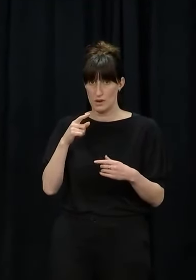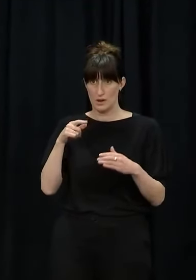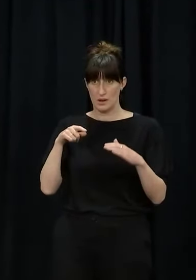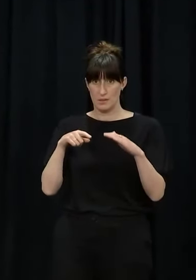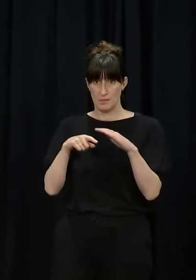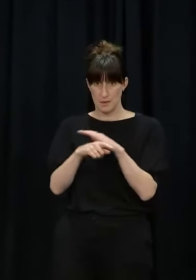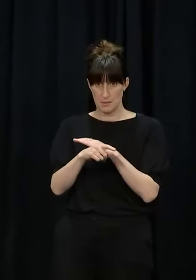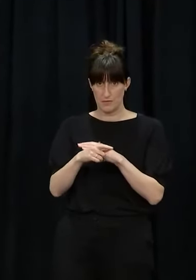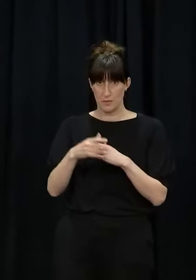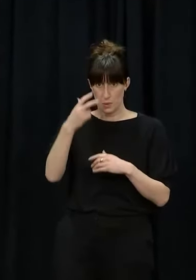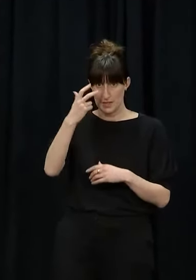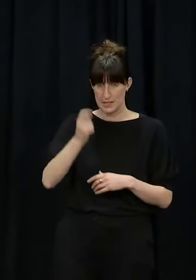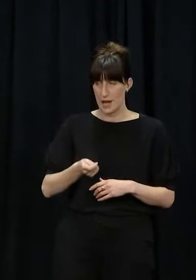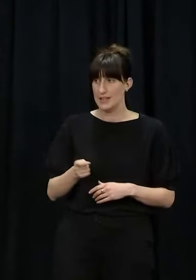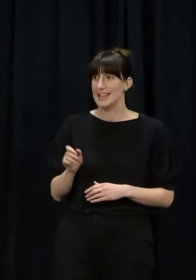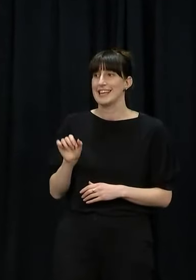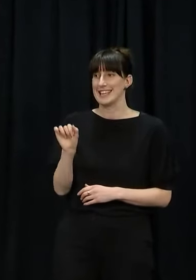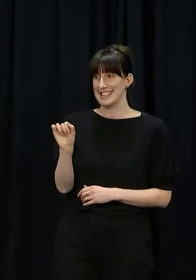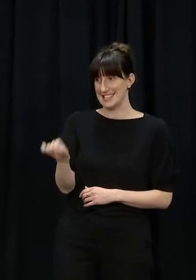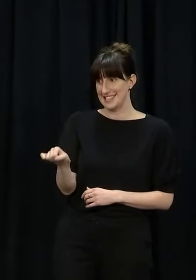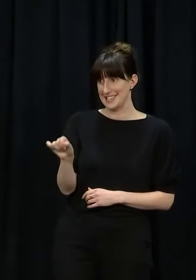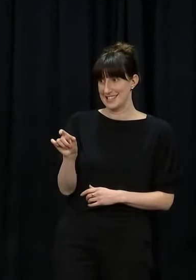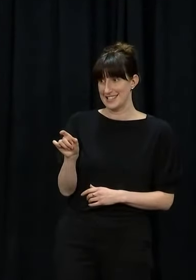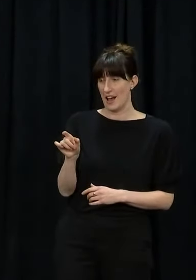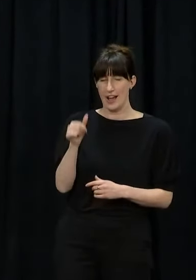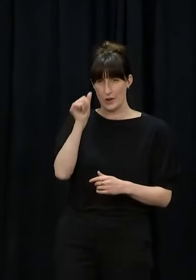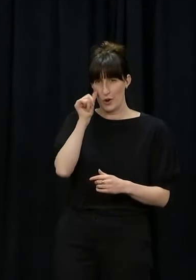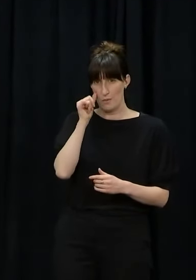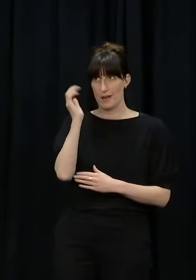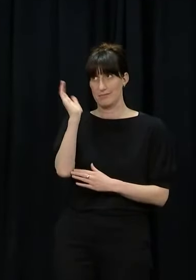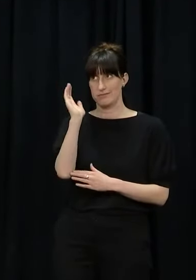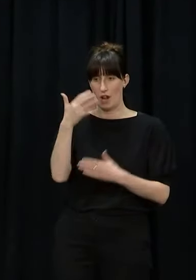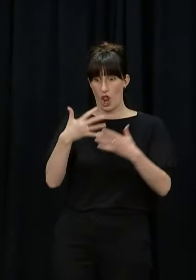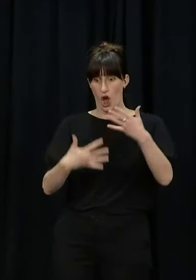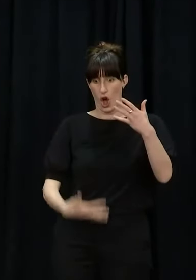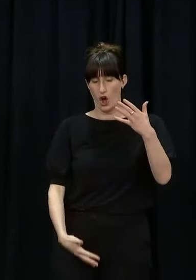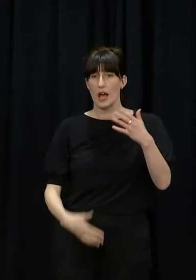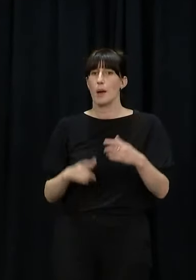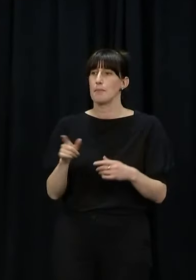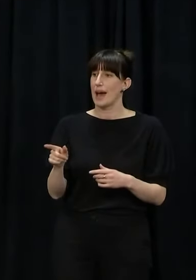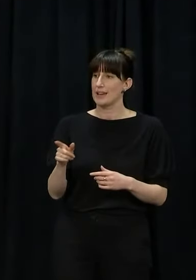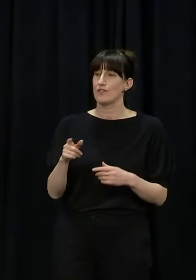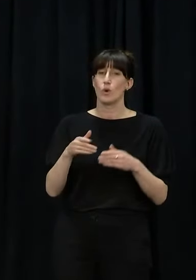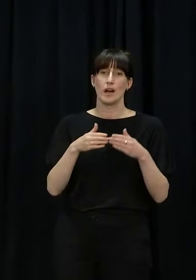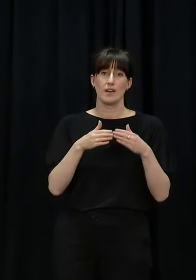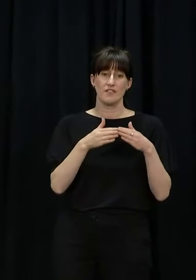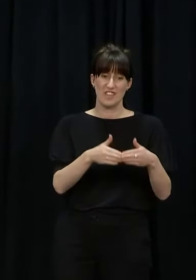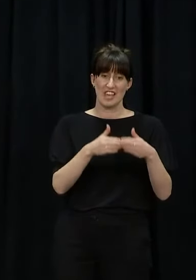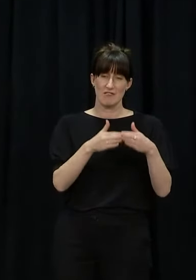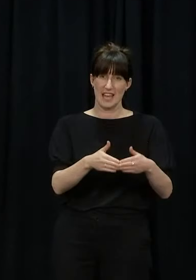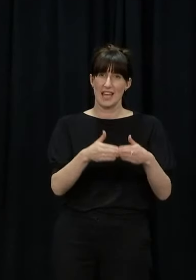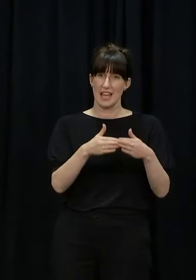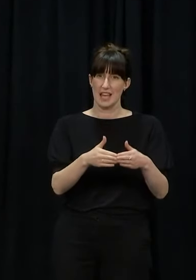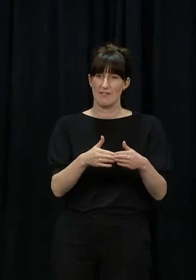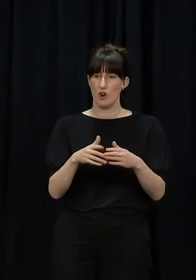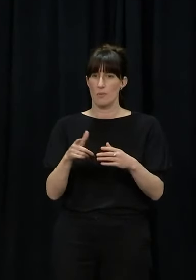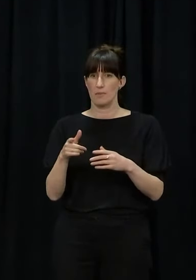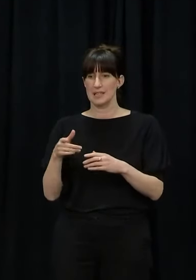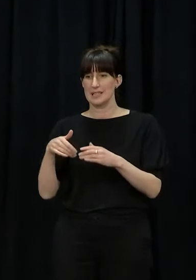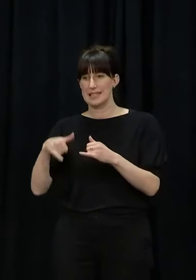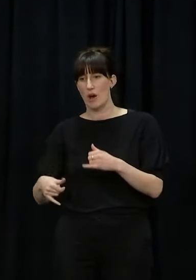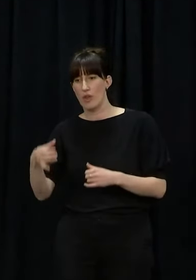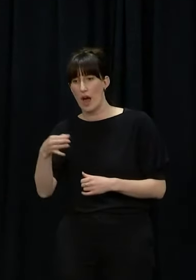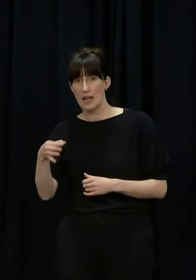in the last 2 paras of the report I referred to the fact we'd be extending for the Inter-Islander and for Air New Zealand out of Queenstown for